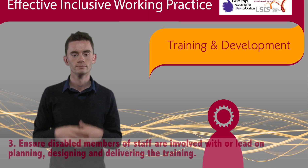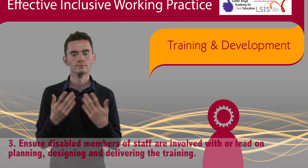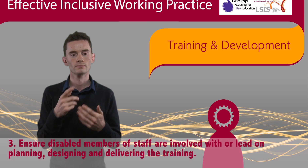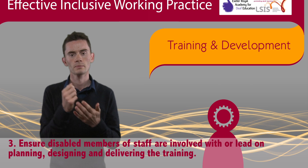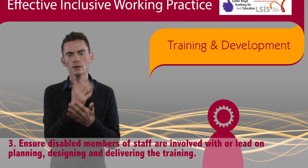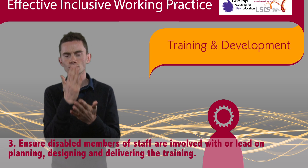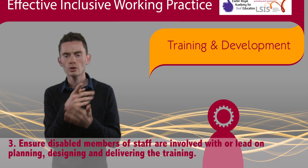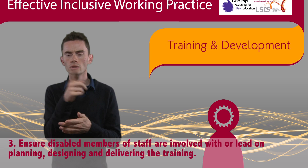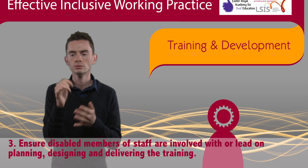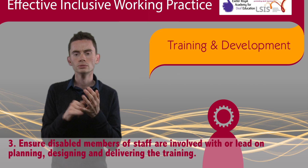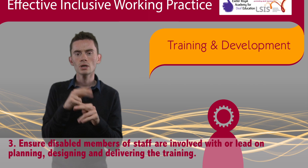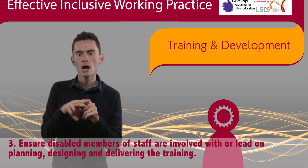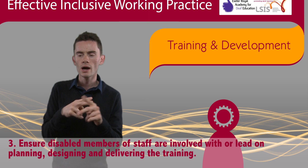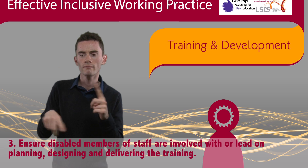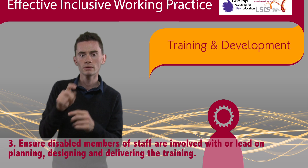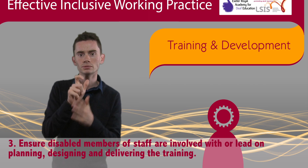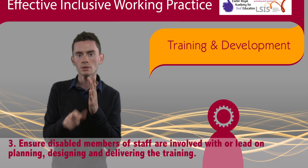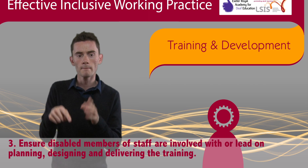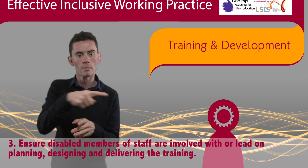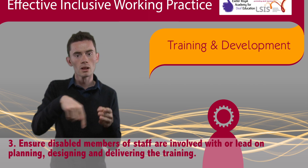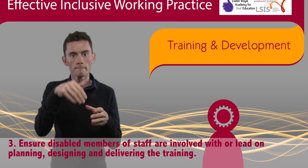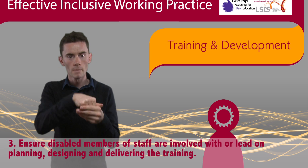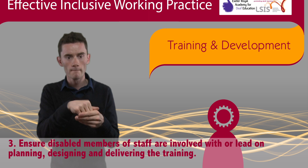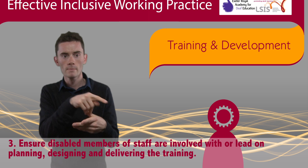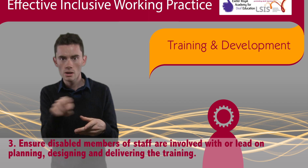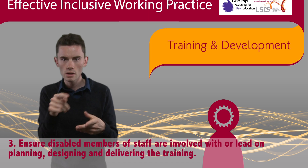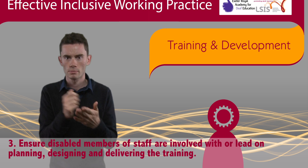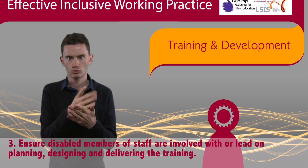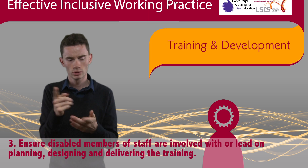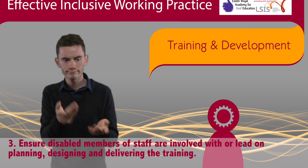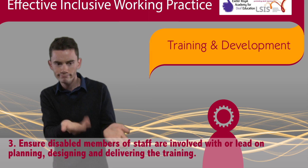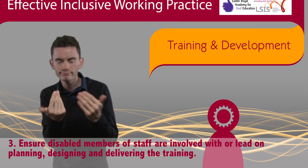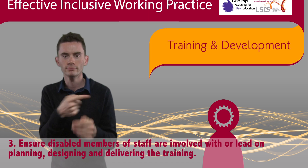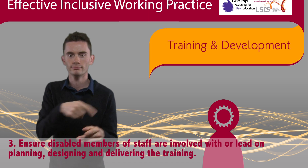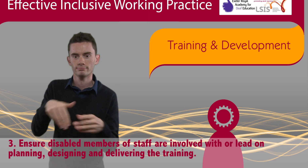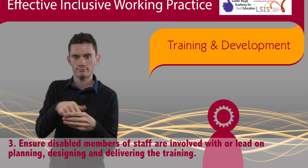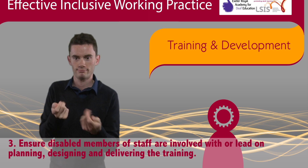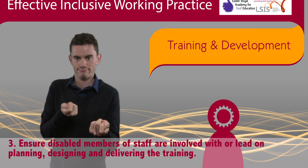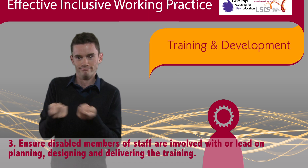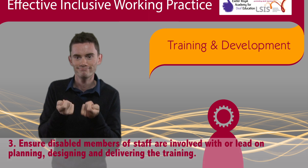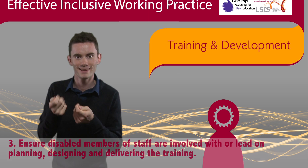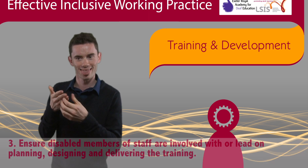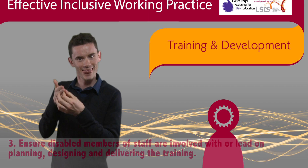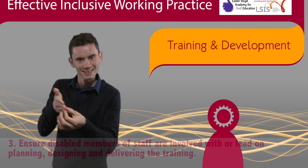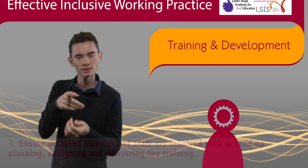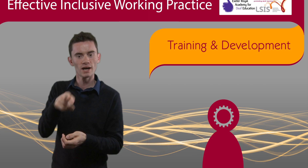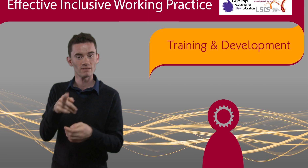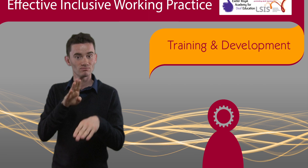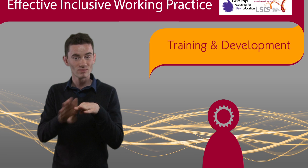Ensure disabled members of staff are involved with or lead on planning, designing and delivering the training.